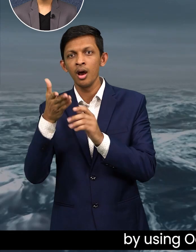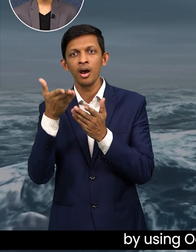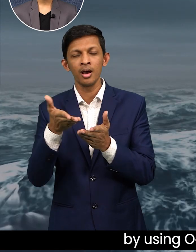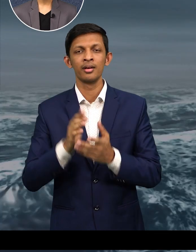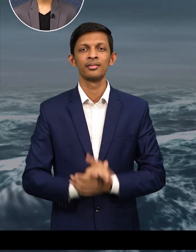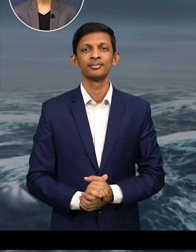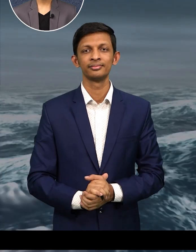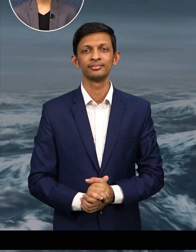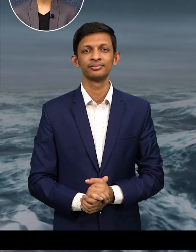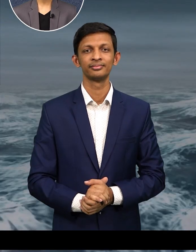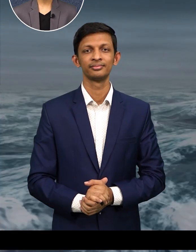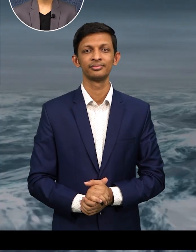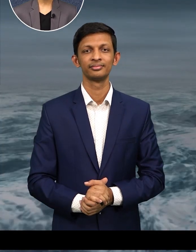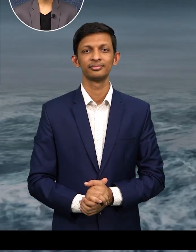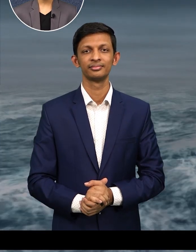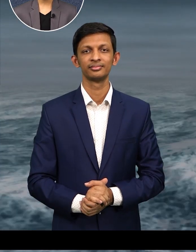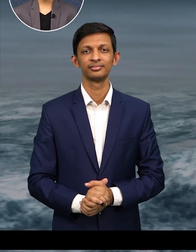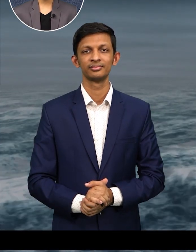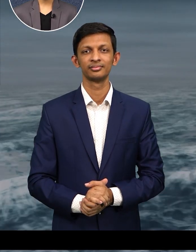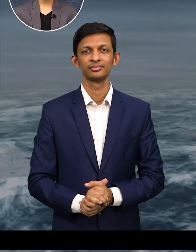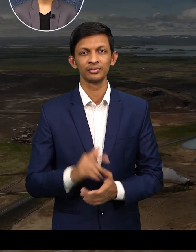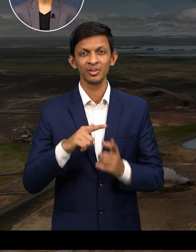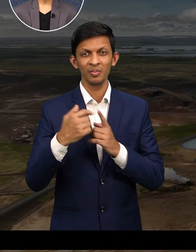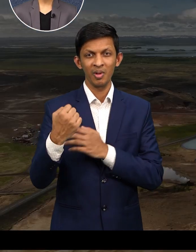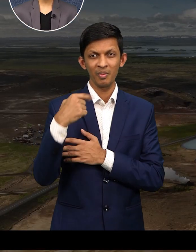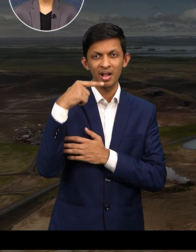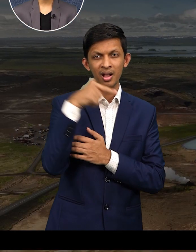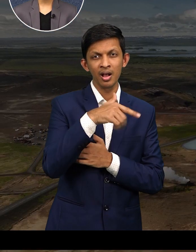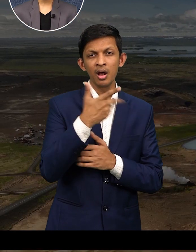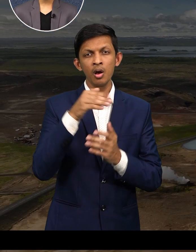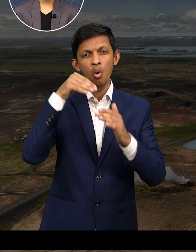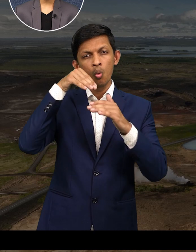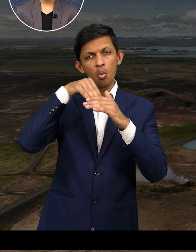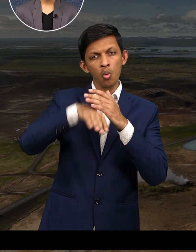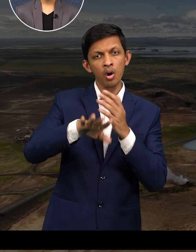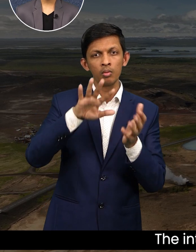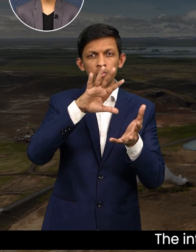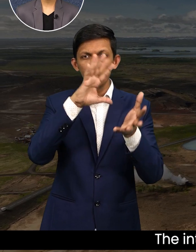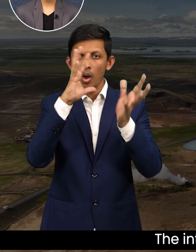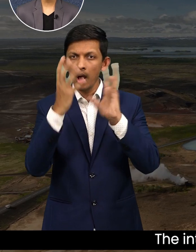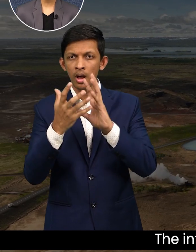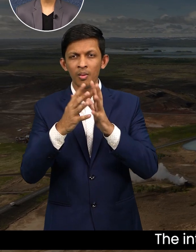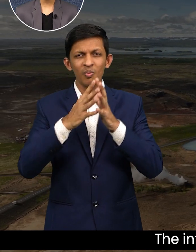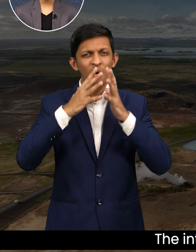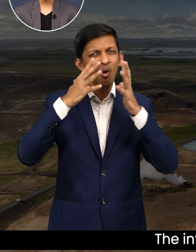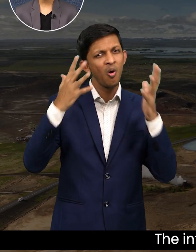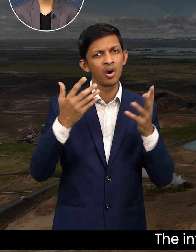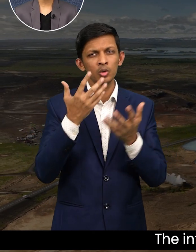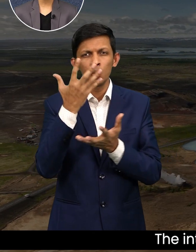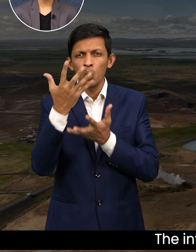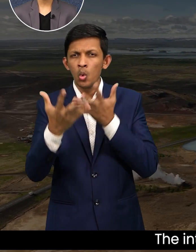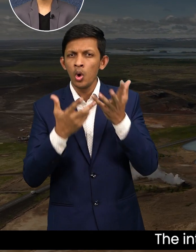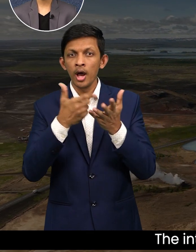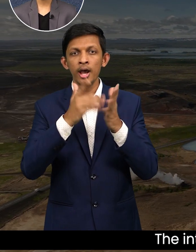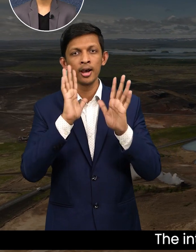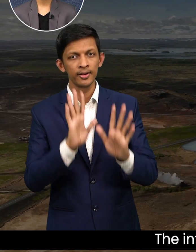conversion, OTEC plants. Geothermal energy. The interior of the earth is